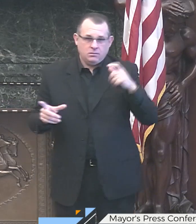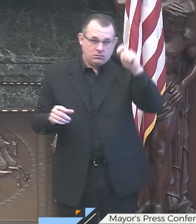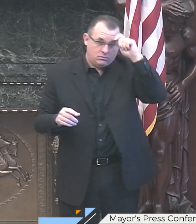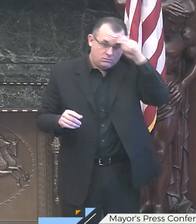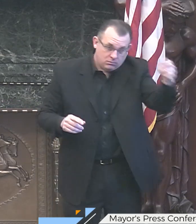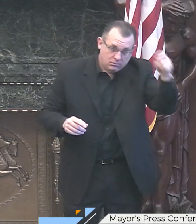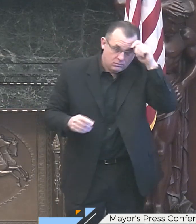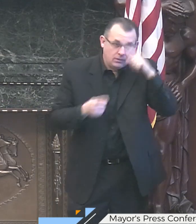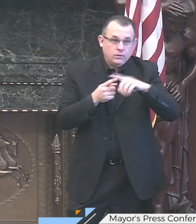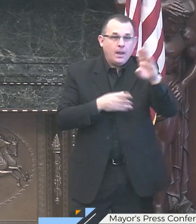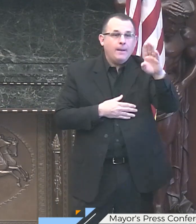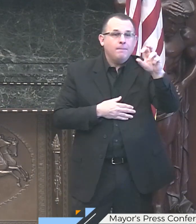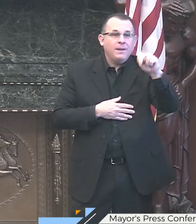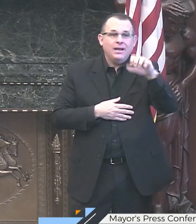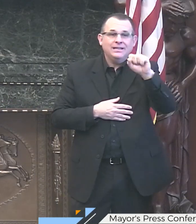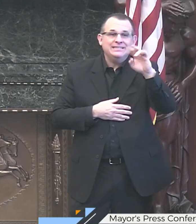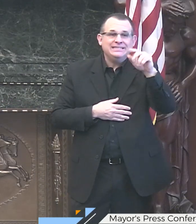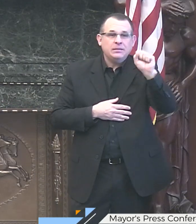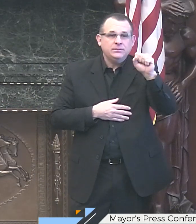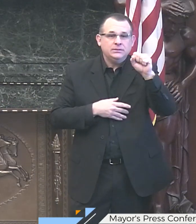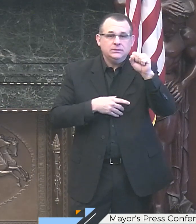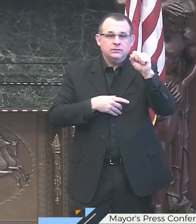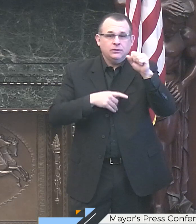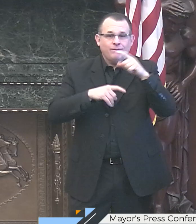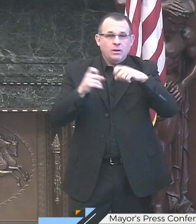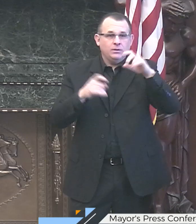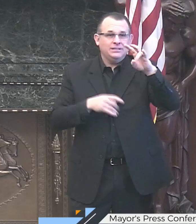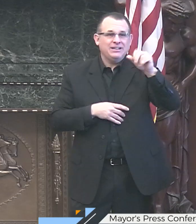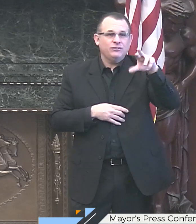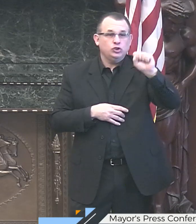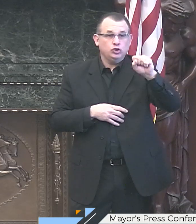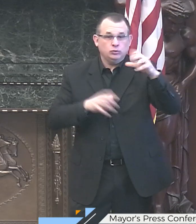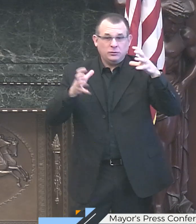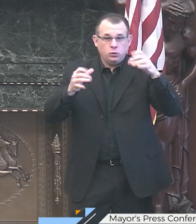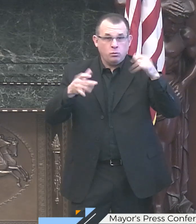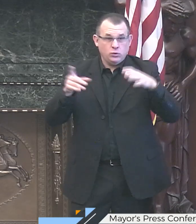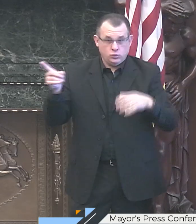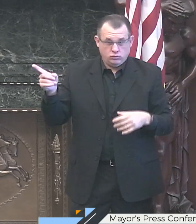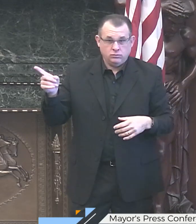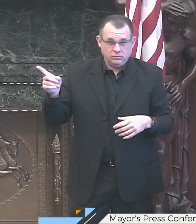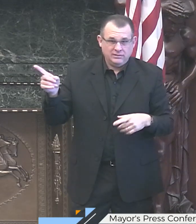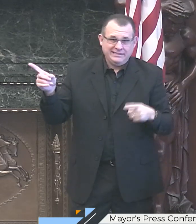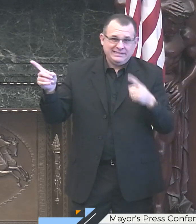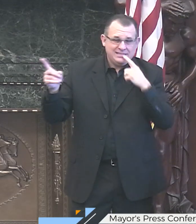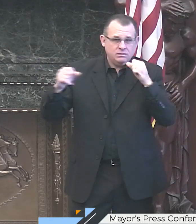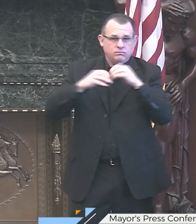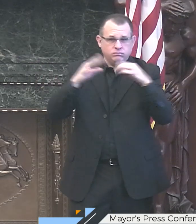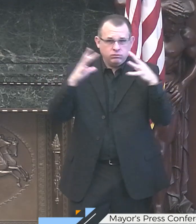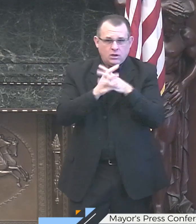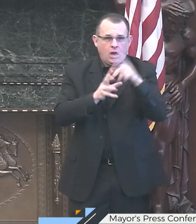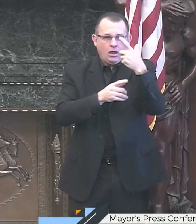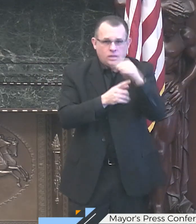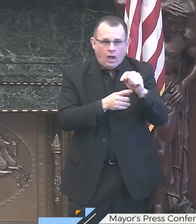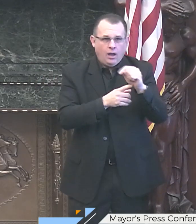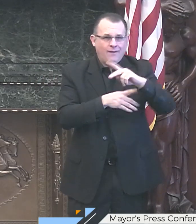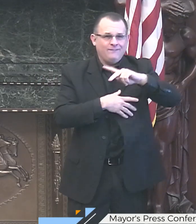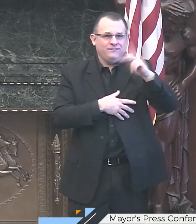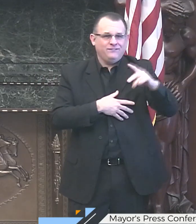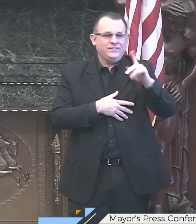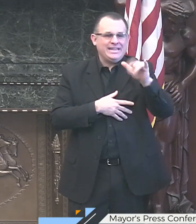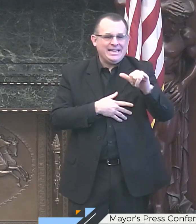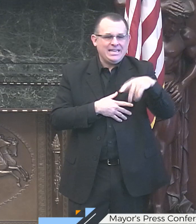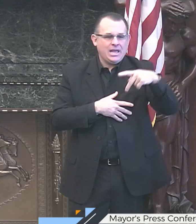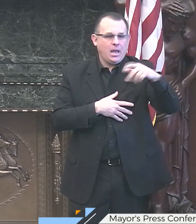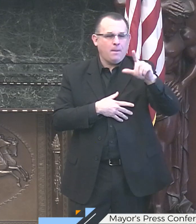Today, Ben is using his influence, voice, resources, and compassion to launch the Philly Pledge. The Philly Pledge is amplifying